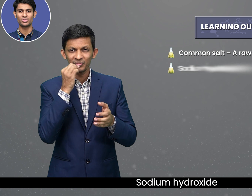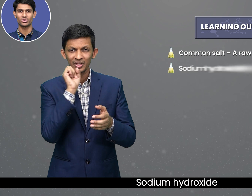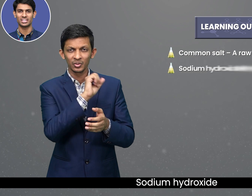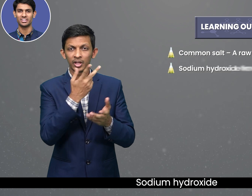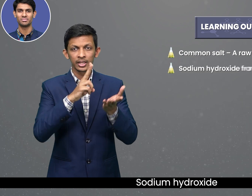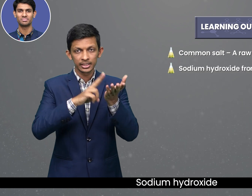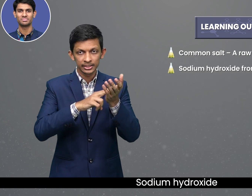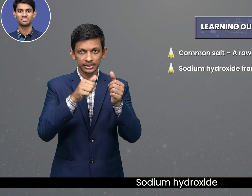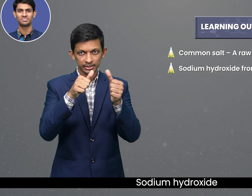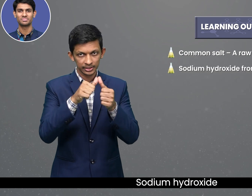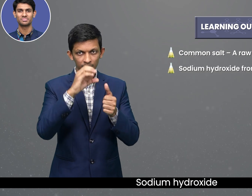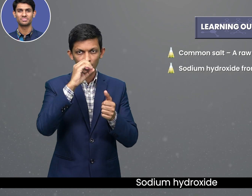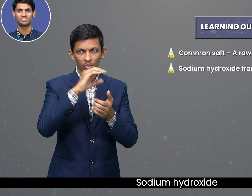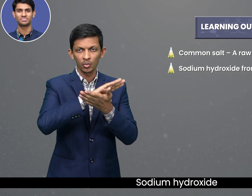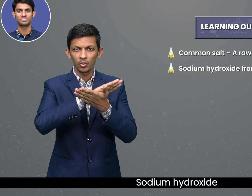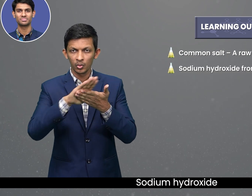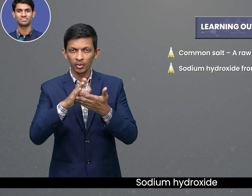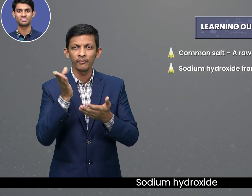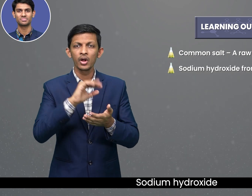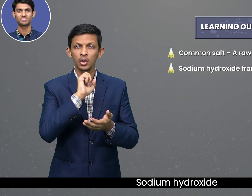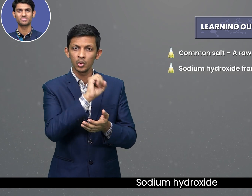Sodium hydroxide